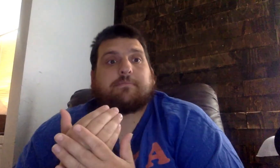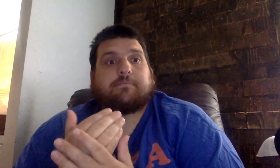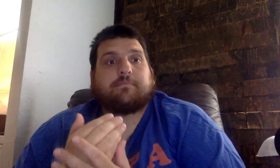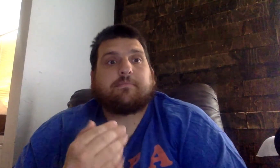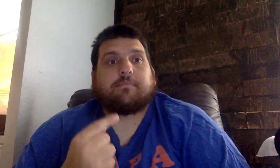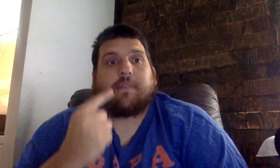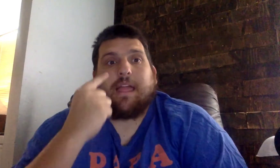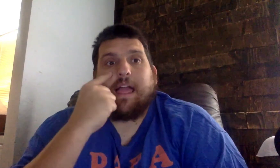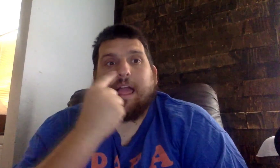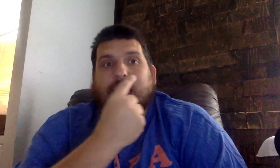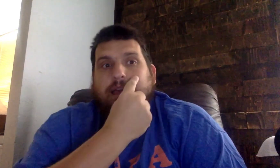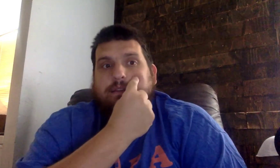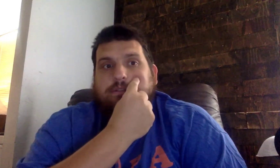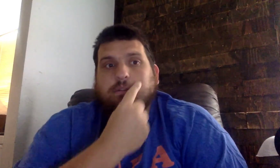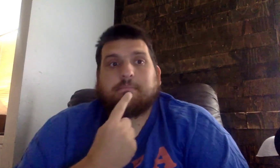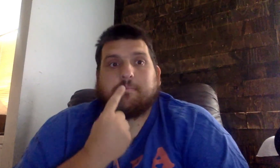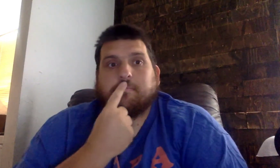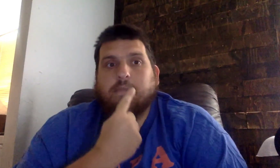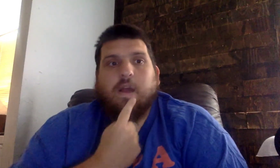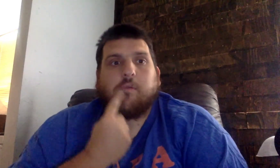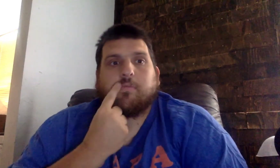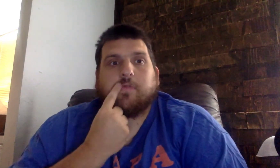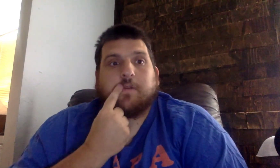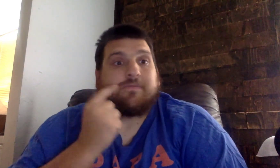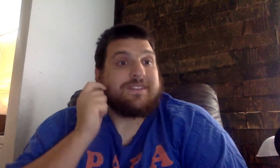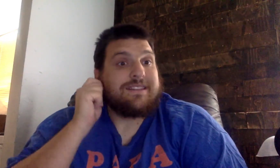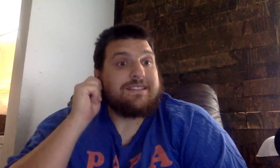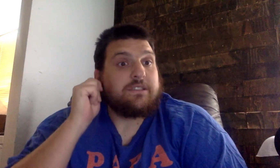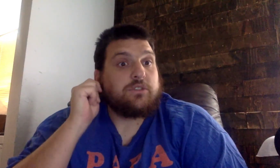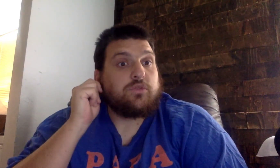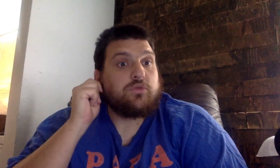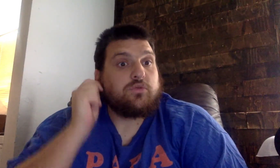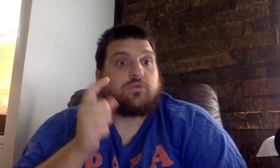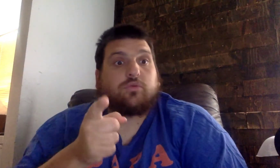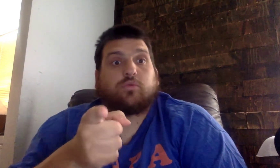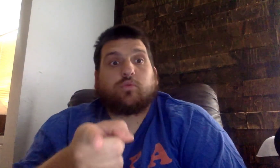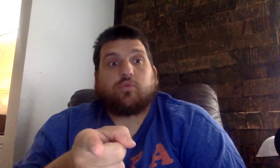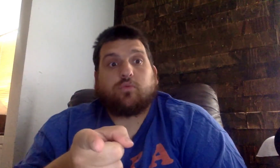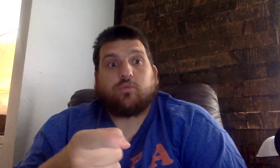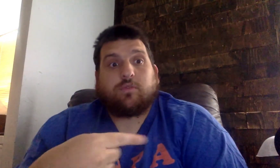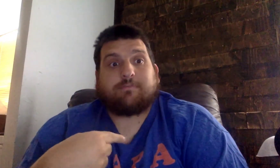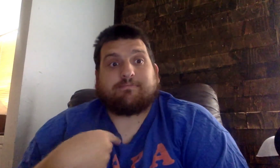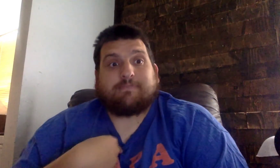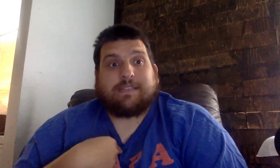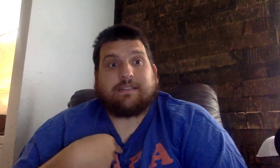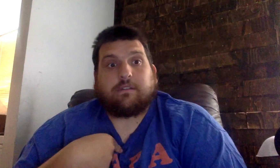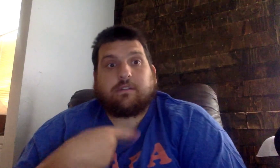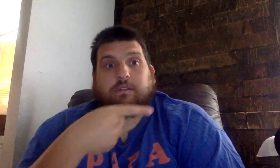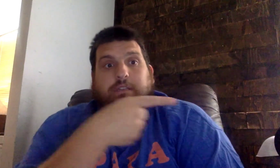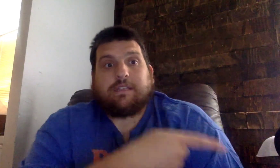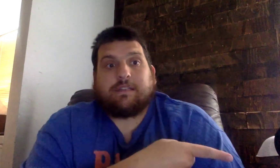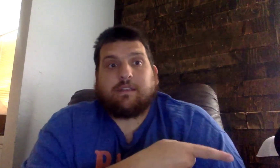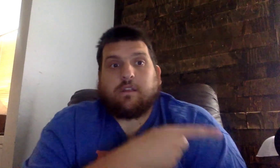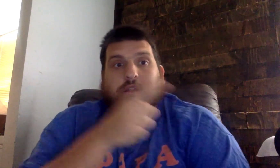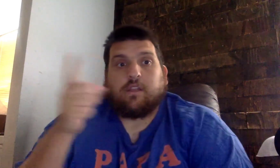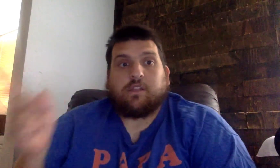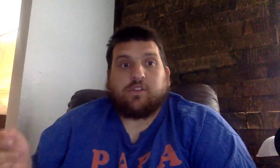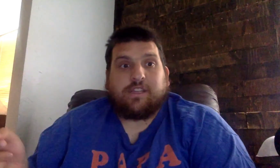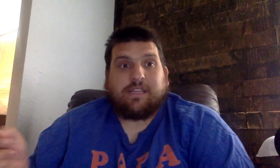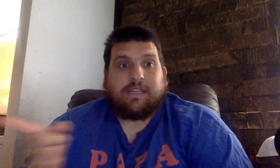Hands, eyes, mouth, ears, you, me, he,